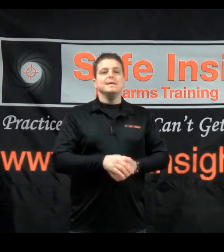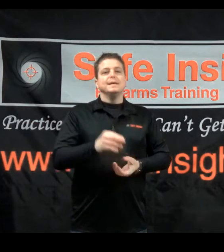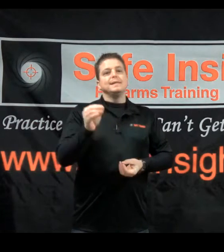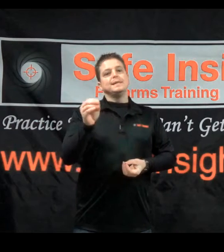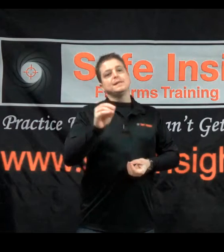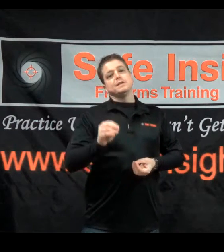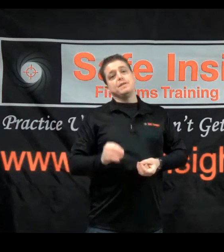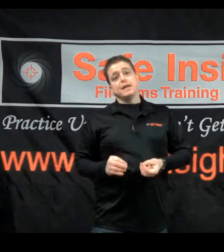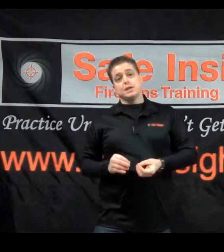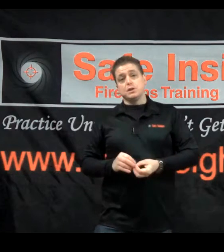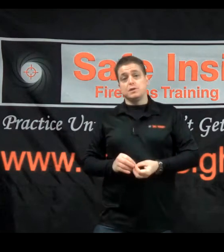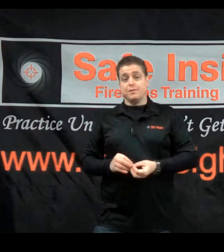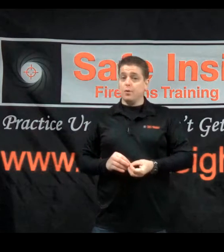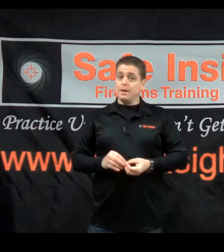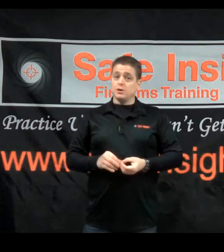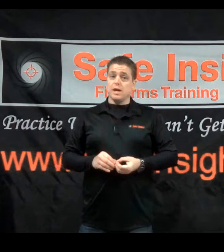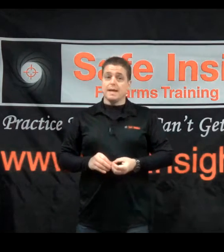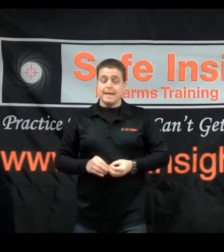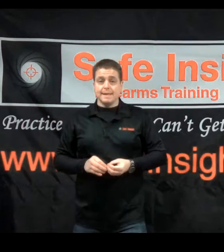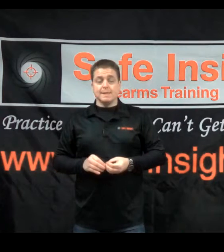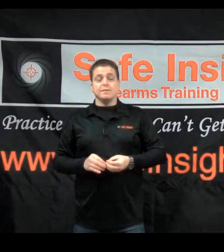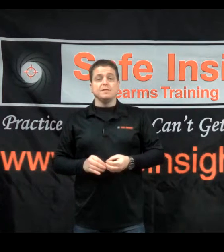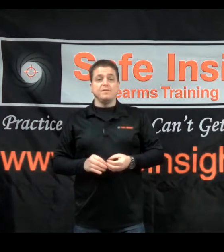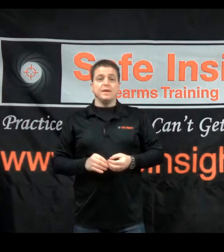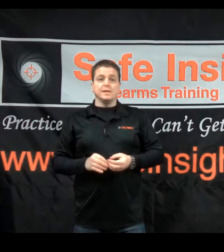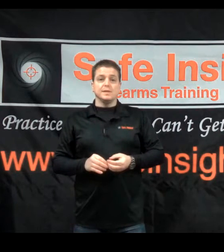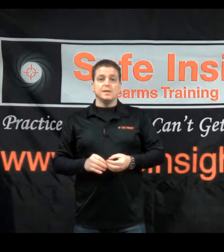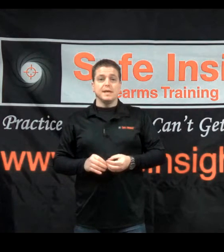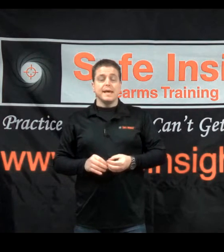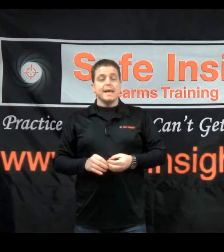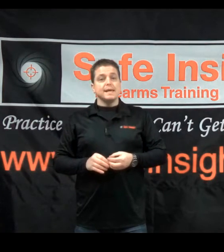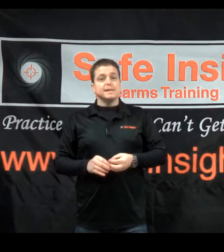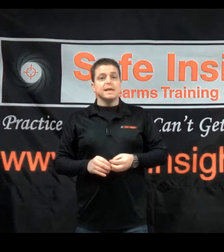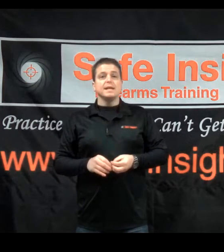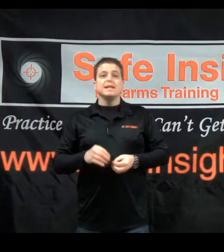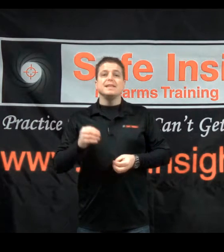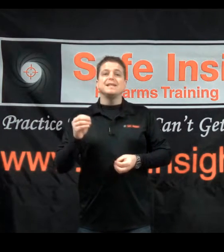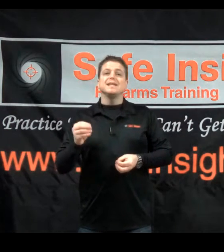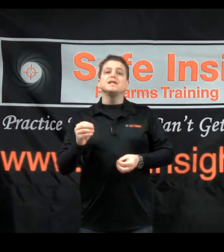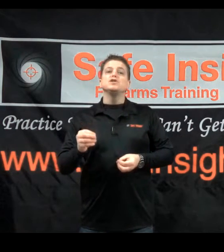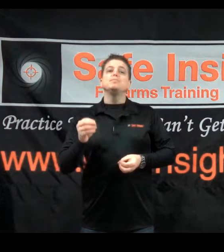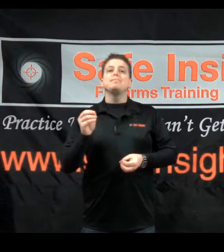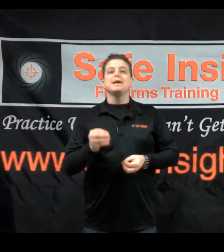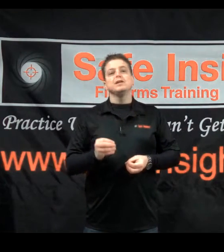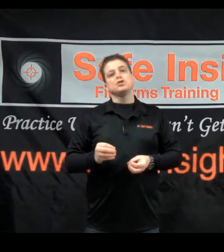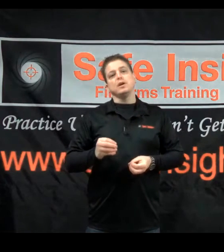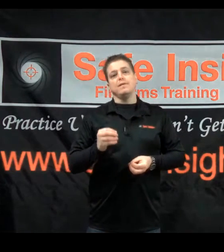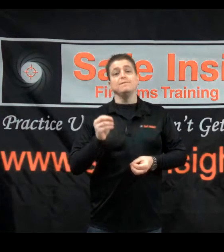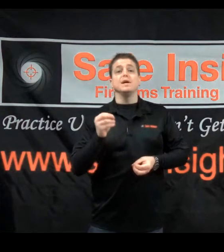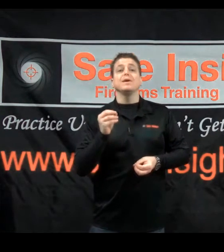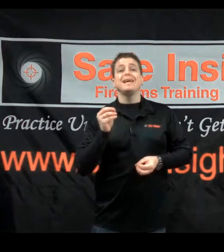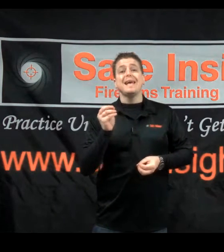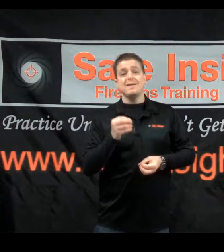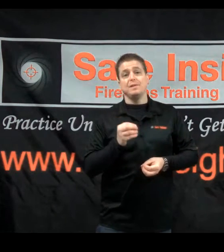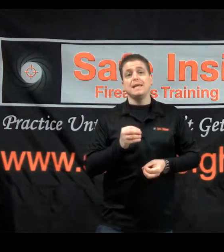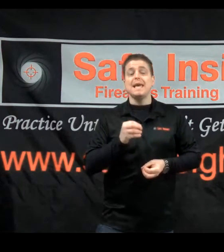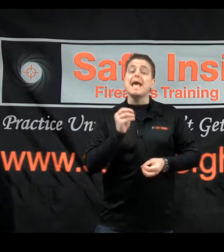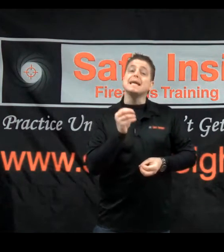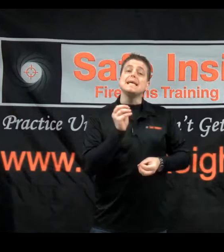The disadvantage to full metal jacket in self-defense is that they tend to penetrate very heavily and